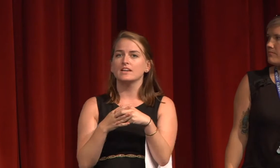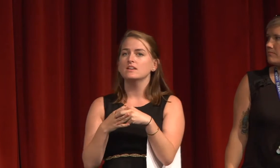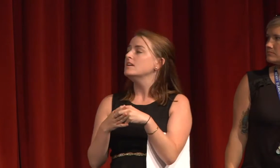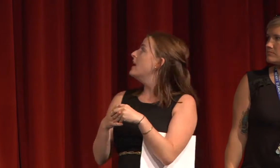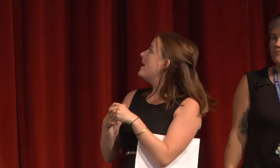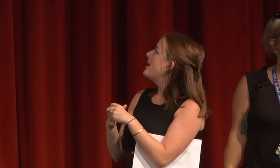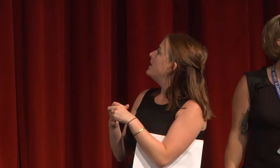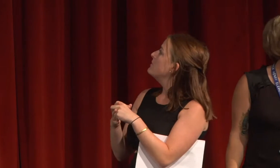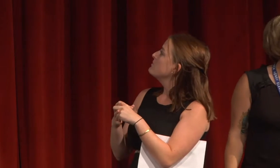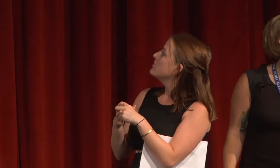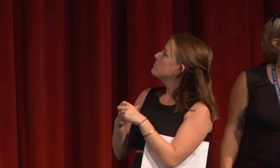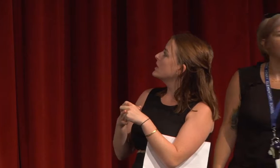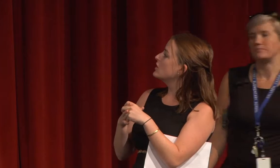sign. But